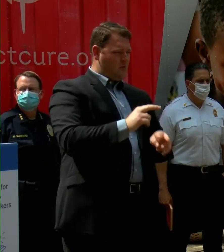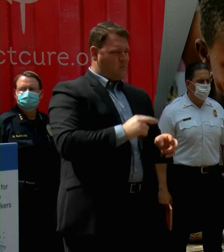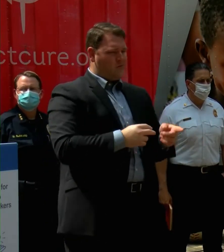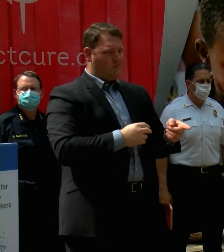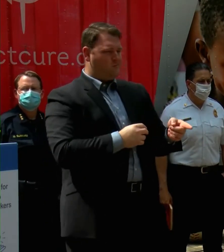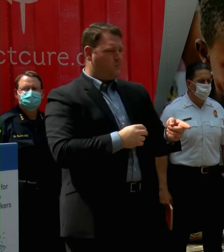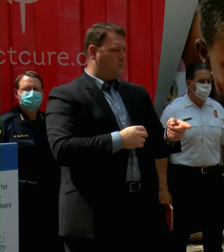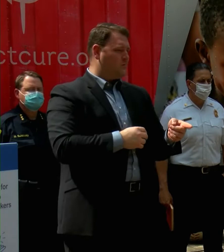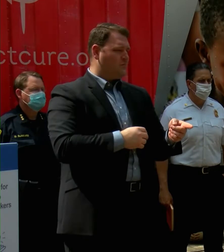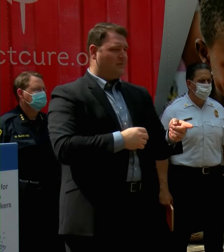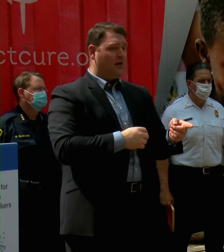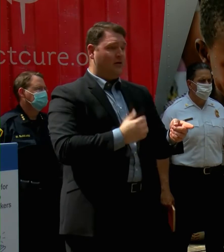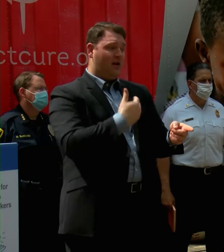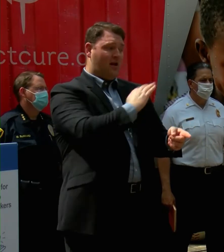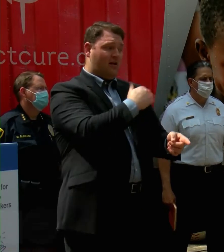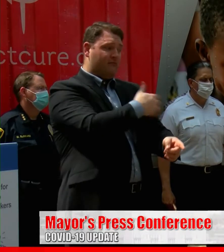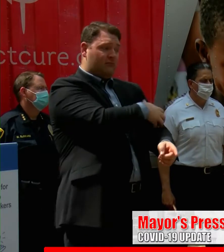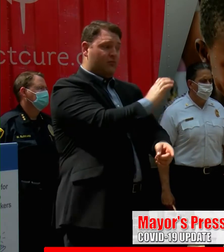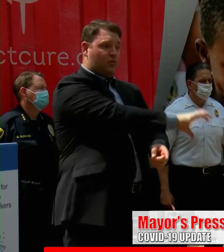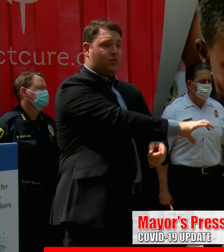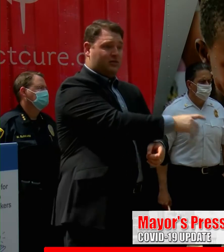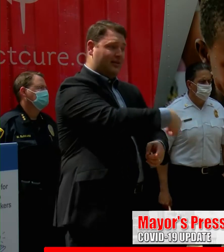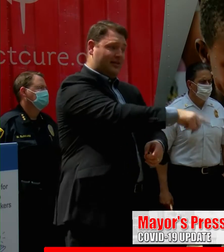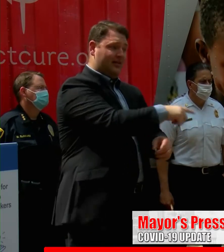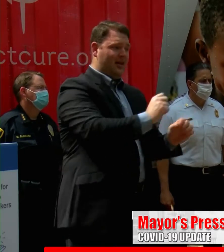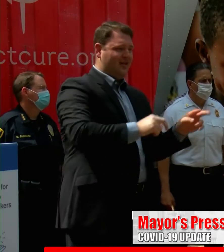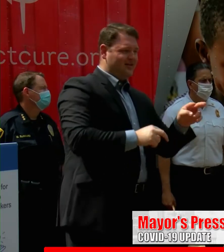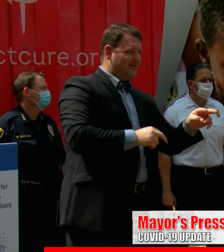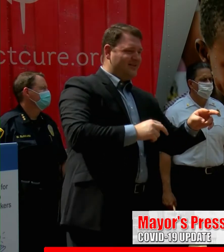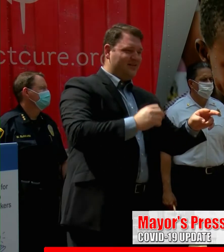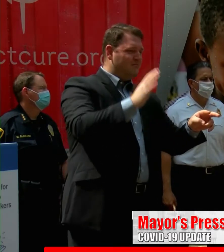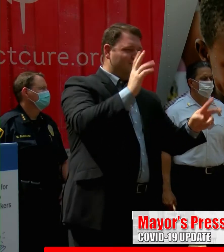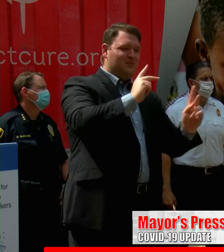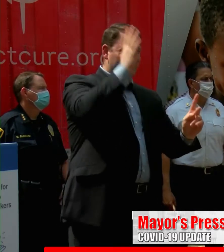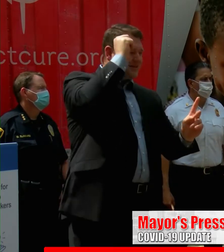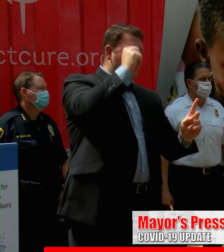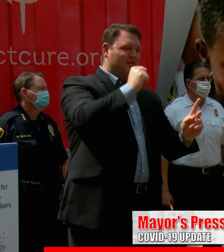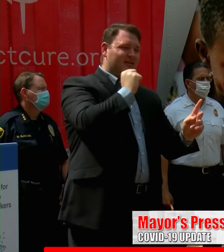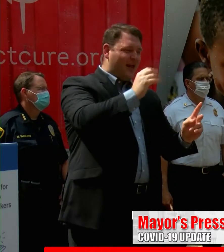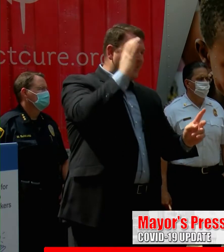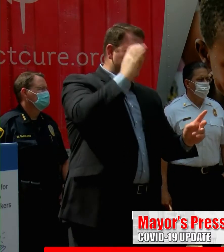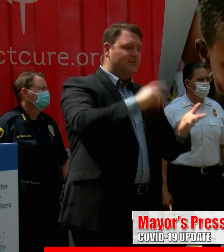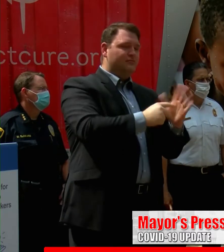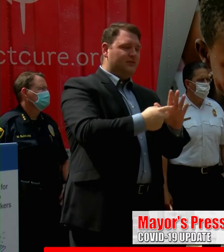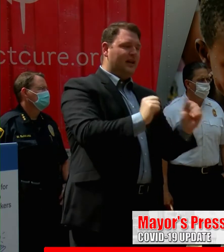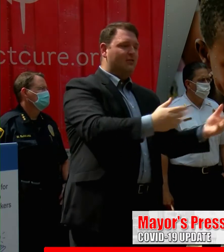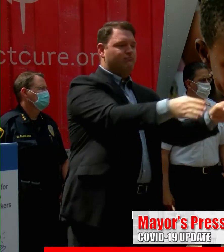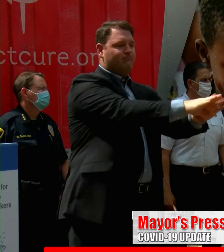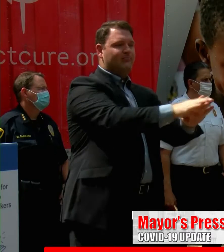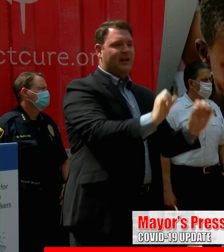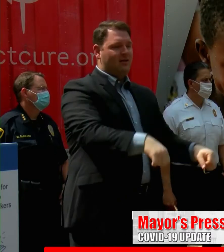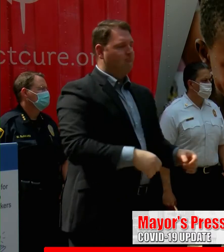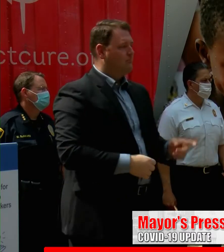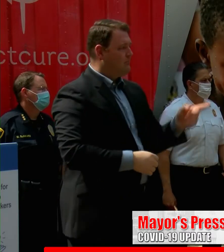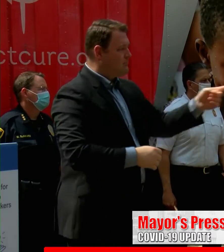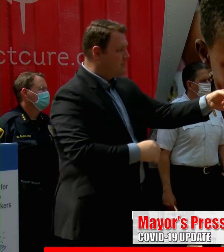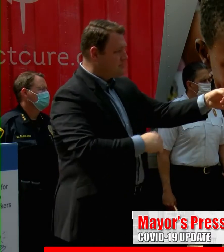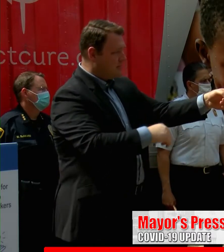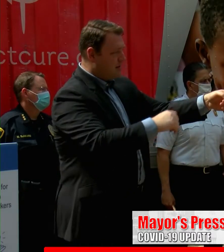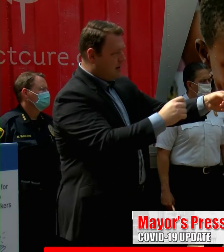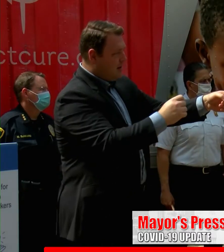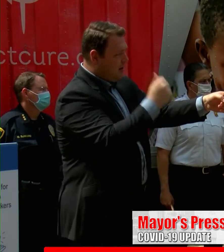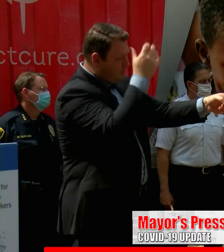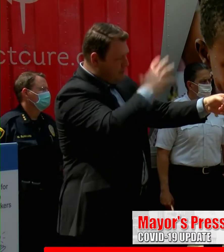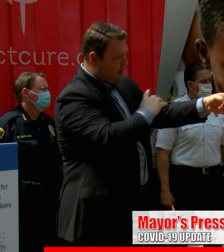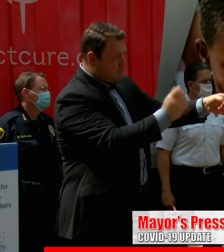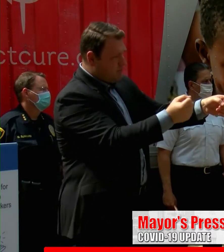the authority. I've given them the authority to shut the park down if necessary. There was a news conference earlier today with Governor Abbott, and I guess Vice